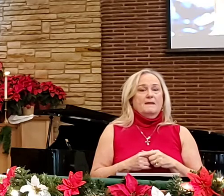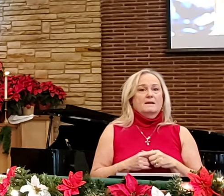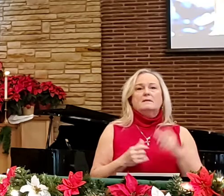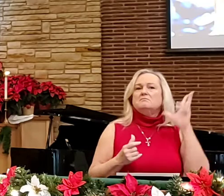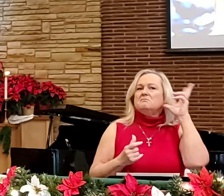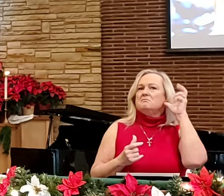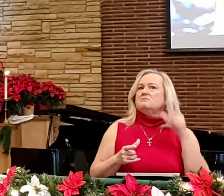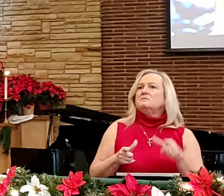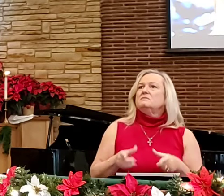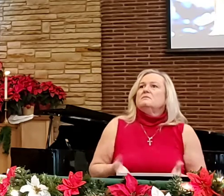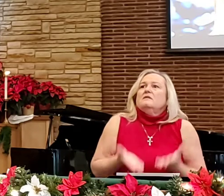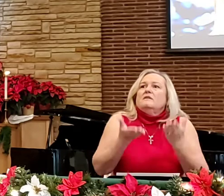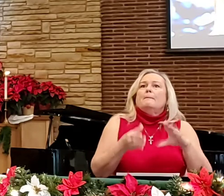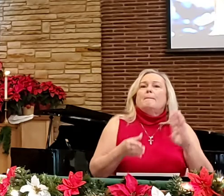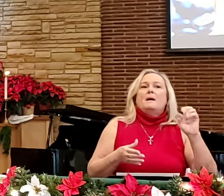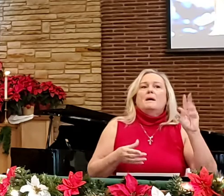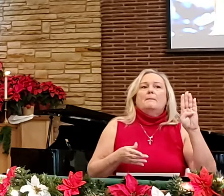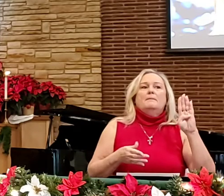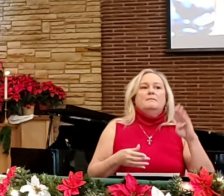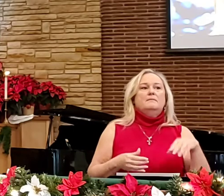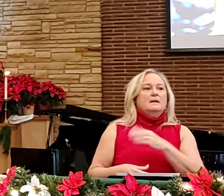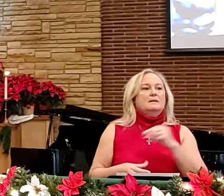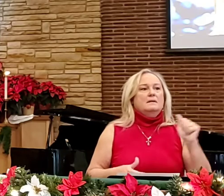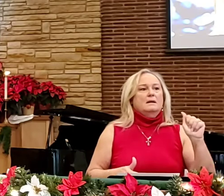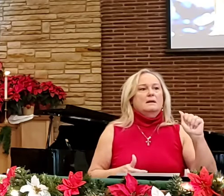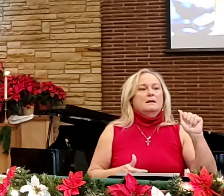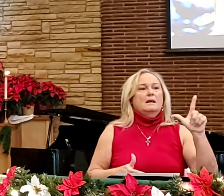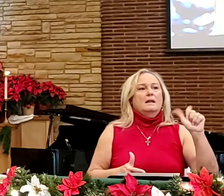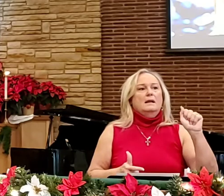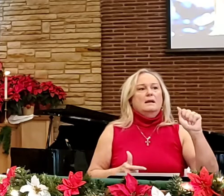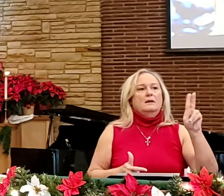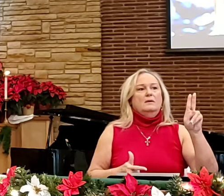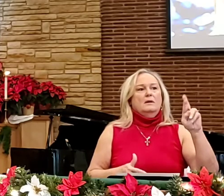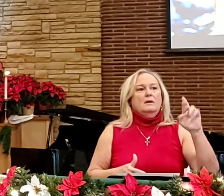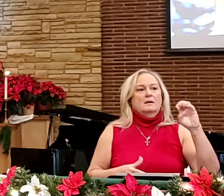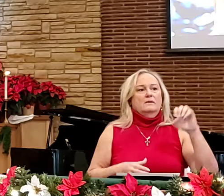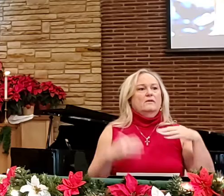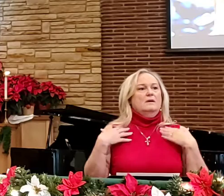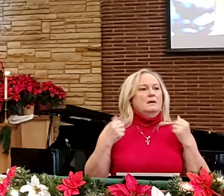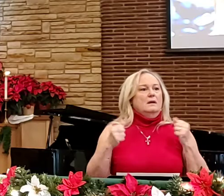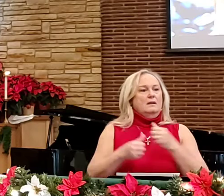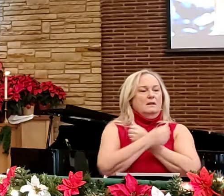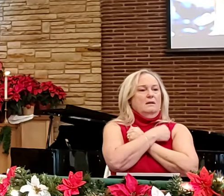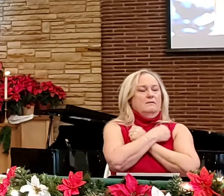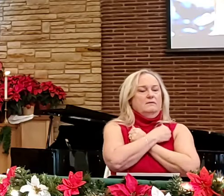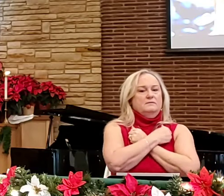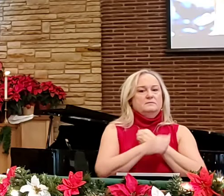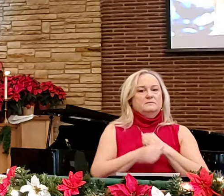Hear us as we lift up Bob and Laurie for your healing love.